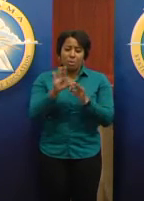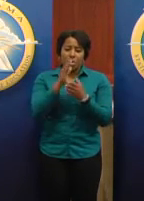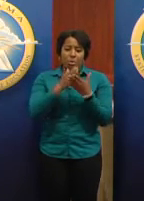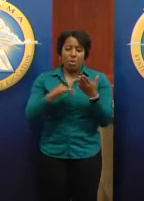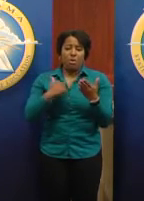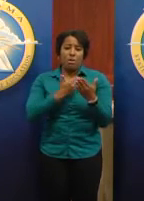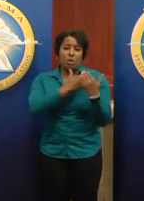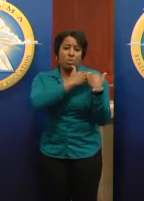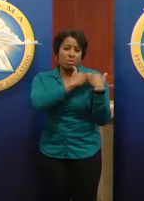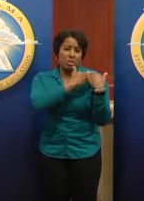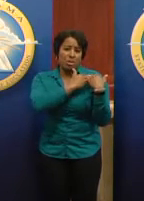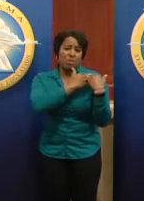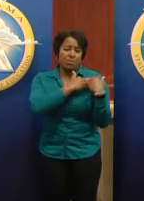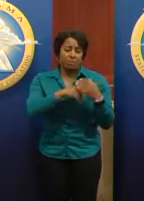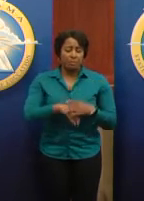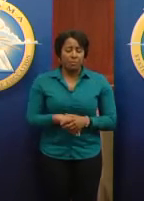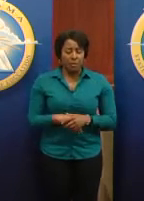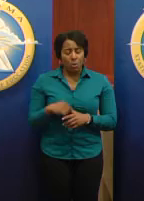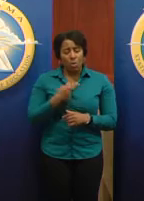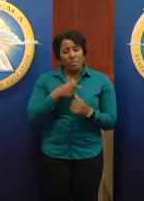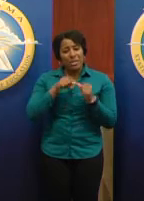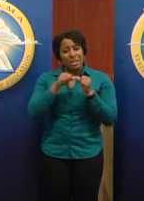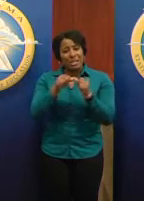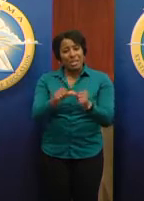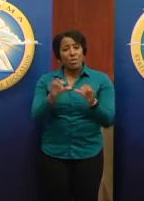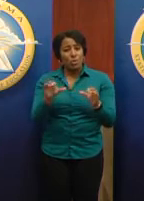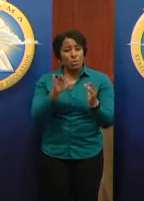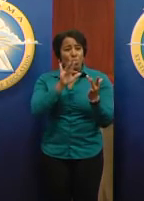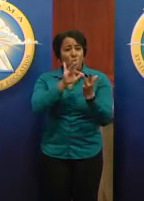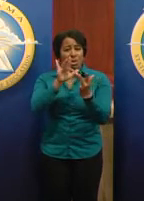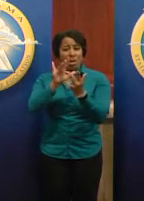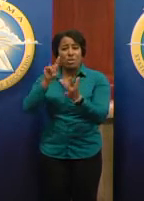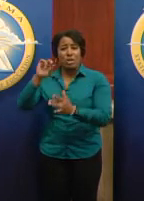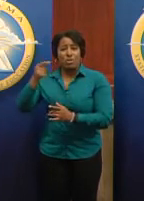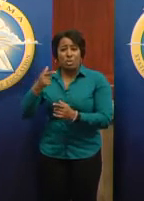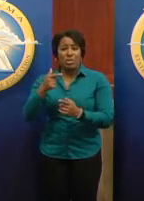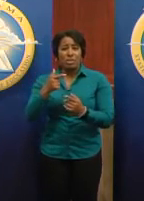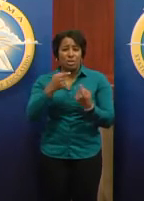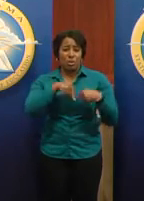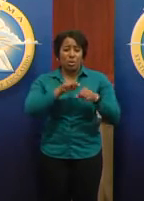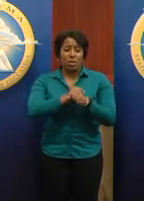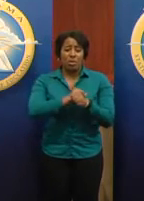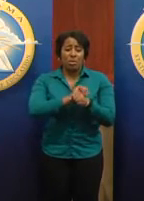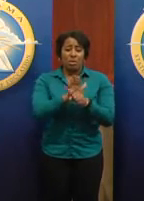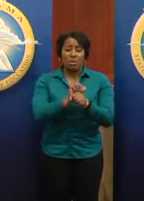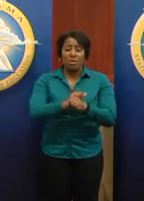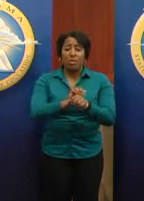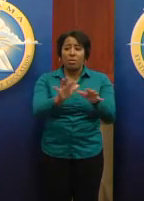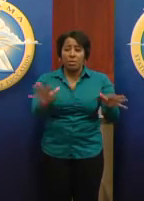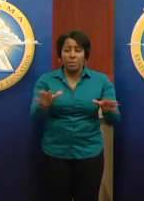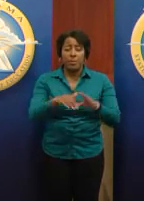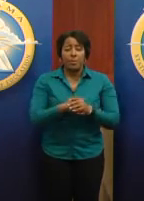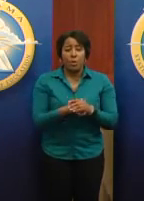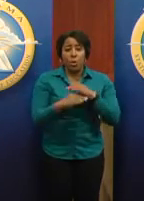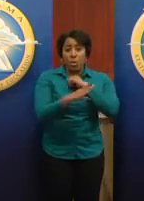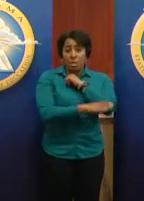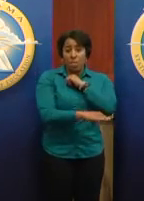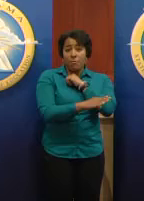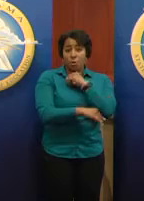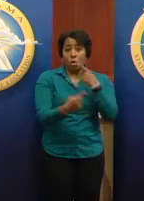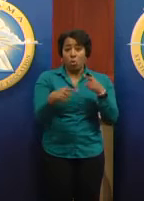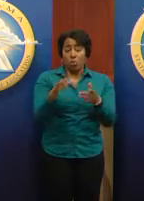health. We have continued to do contact tracing through the coronavirus epidemic. And as we look towards the fall with schools